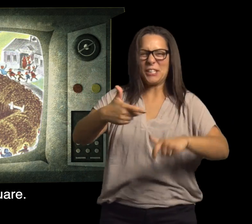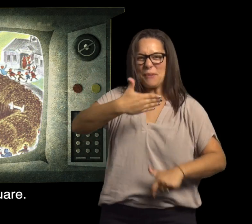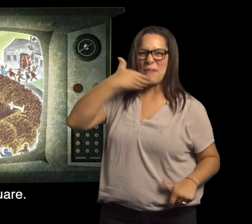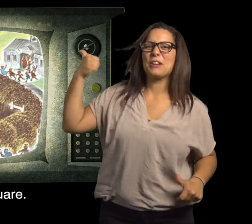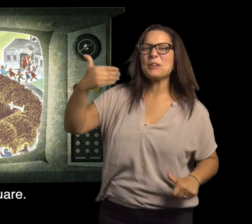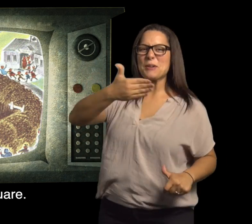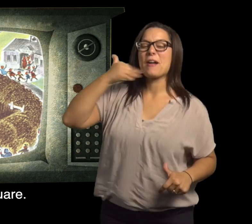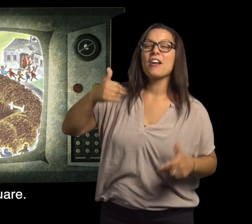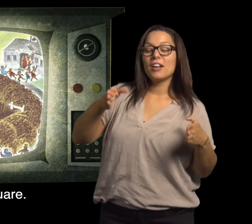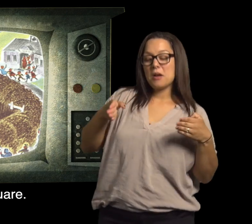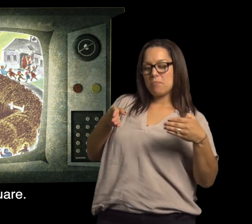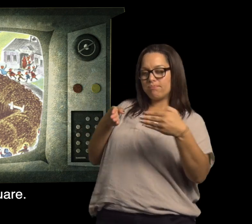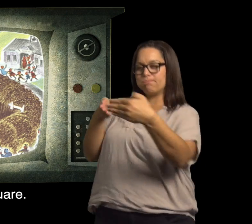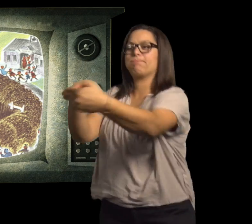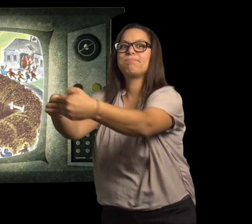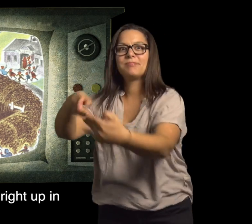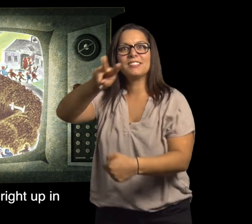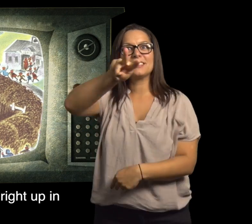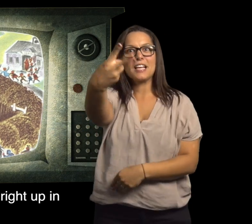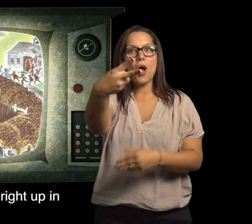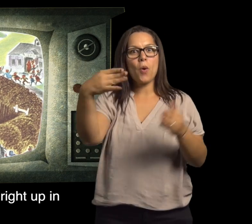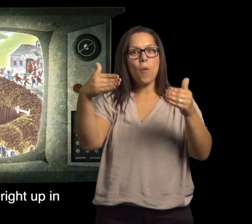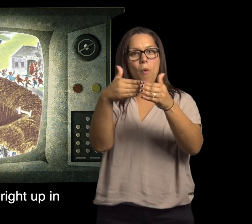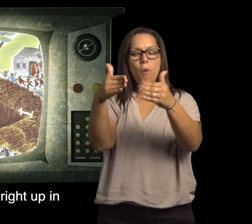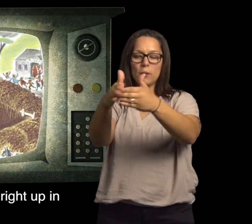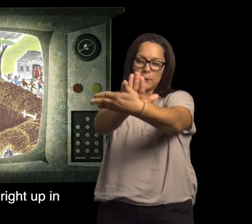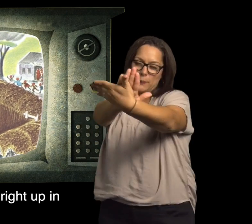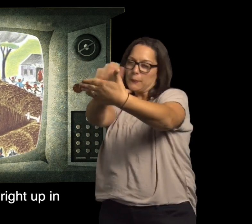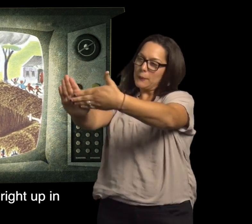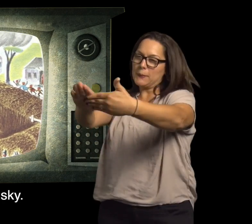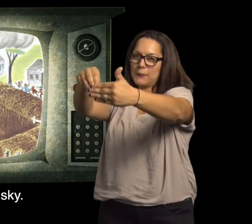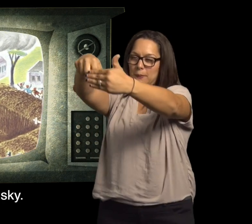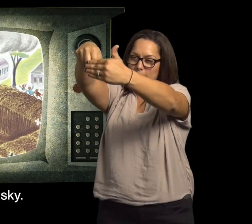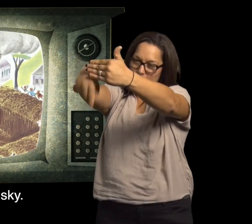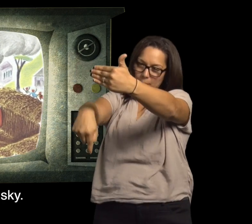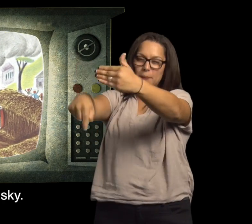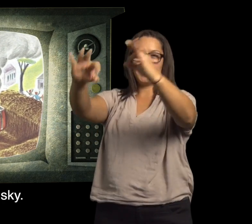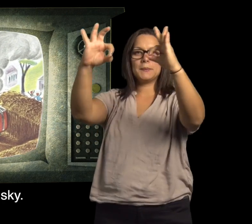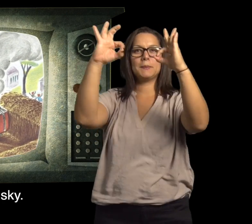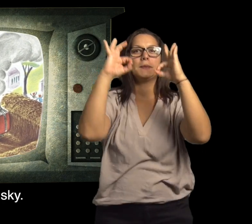neat and square, but the sun was right up in the top of the sky.